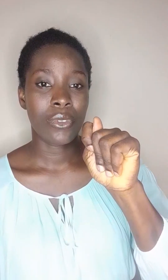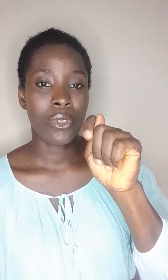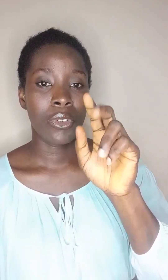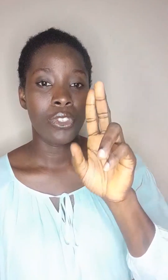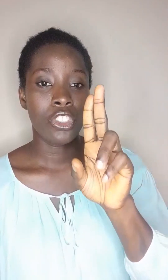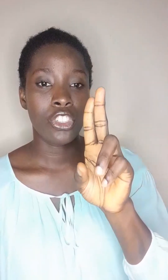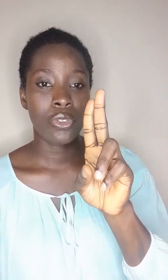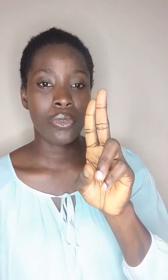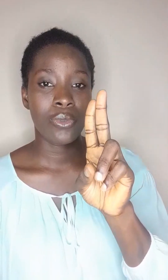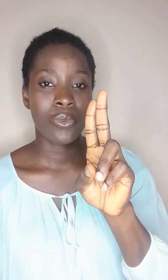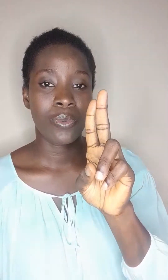U